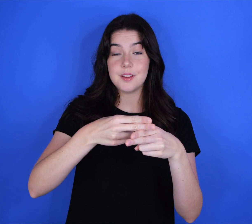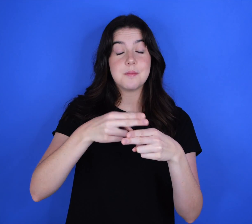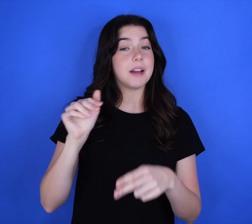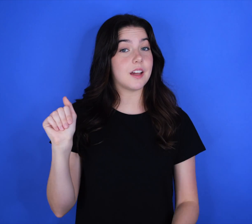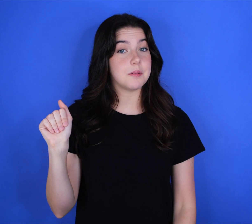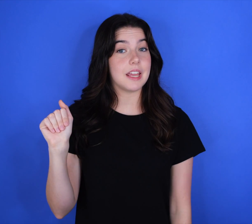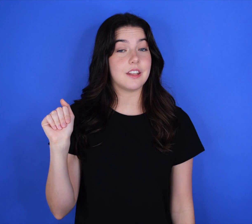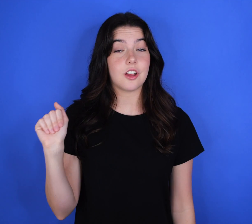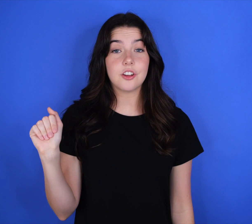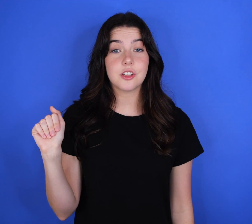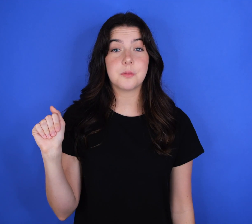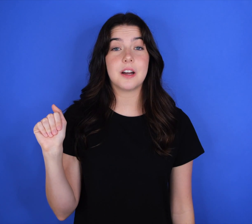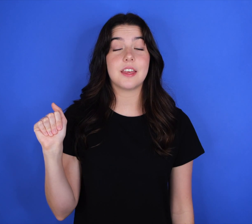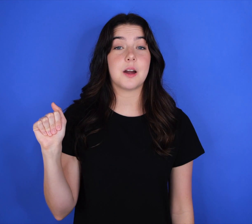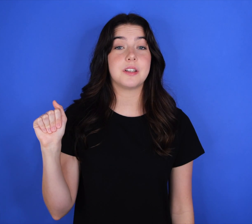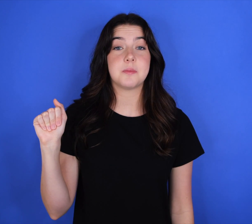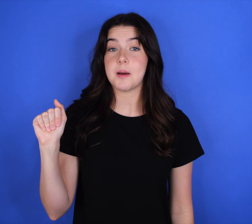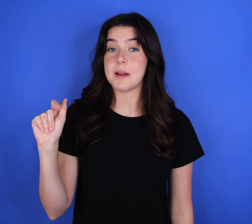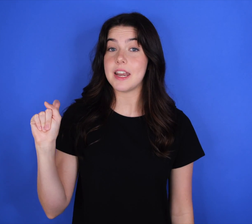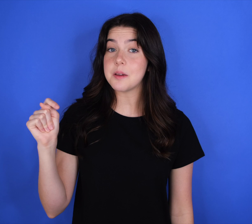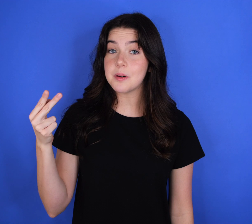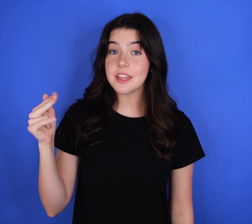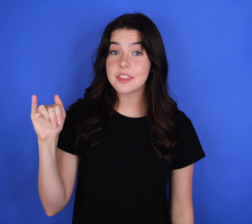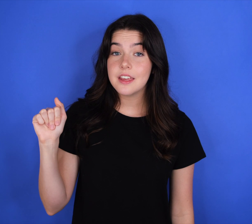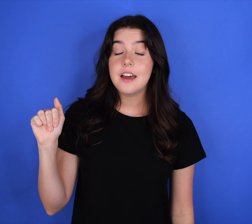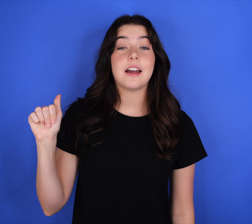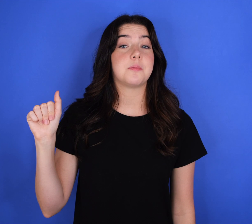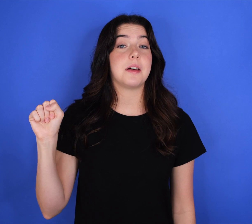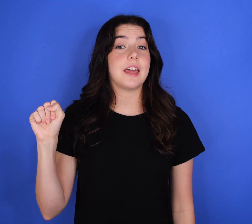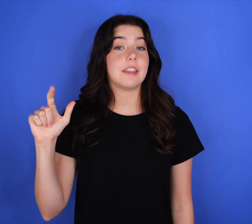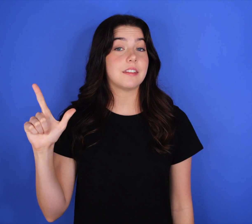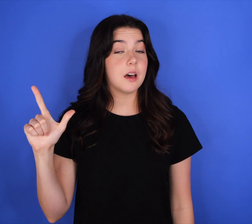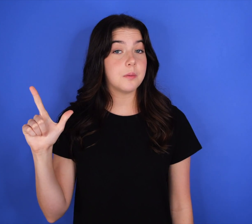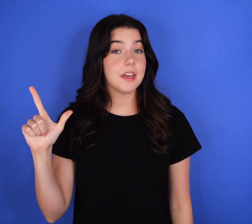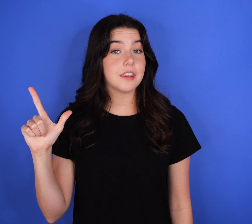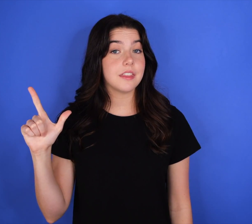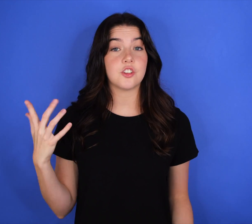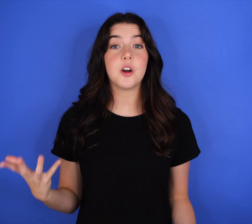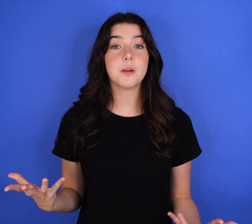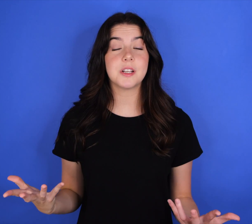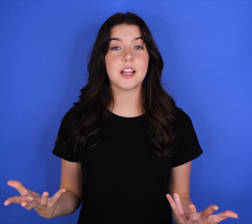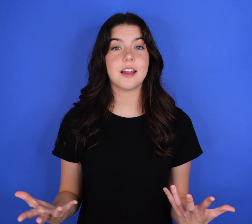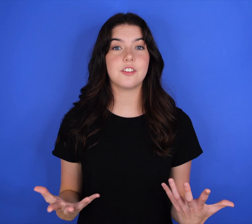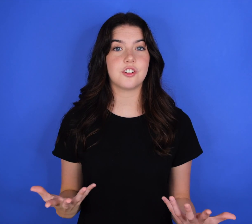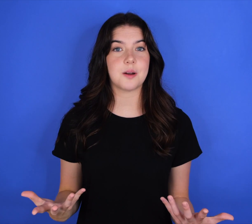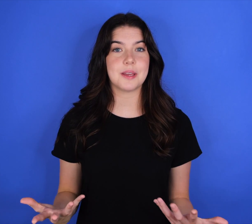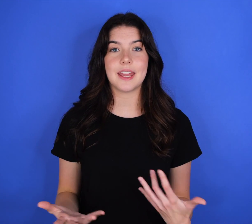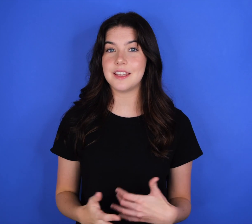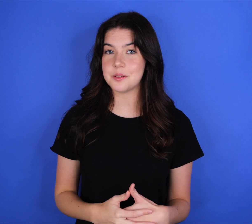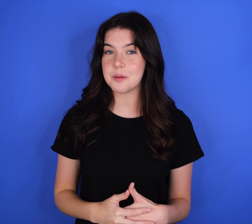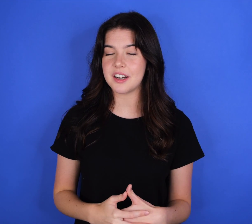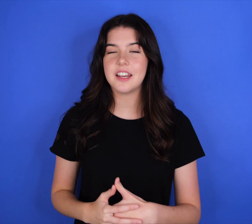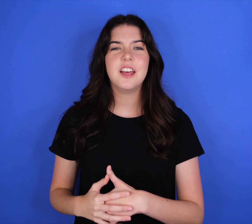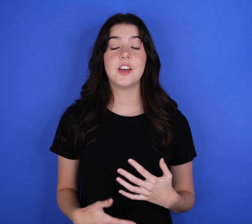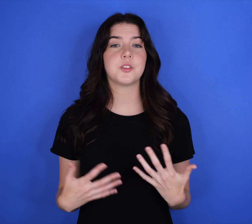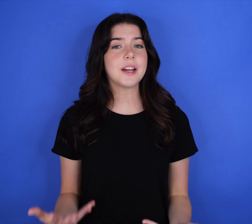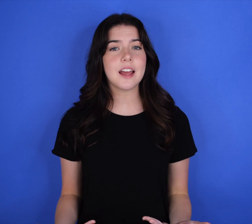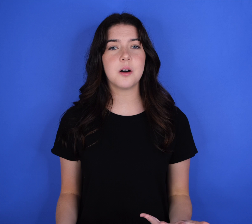My dominant hand is also the one that I would spell my name with. I spell ASL with. So knowing which hand is your dominant hand is important. So right now,